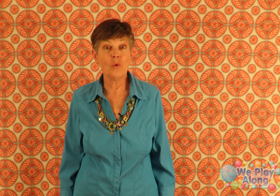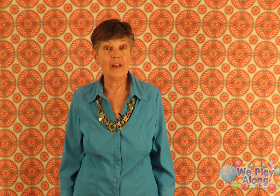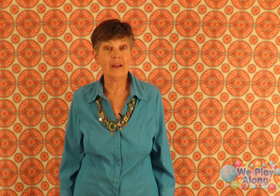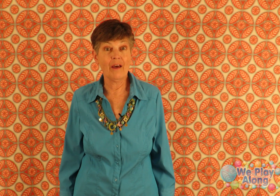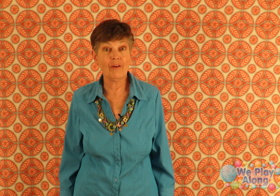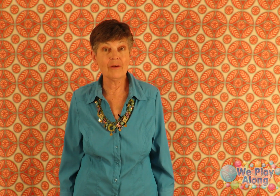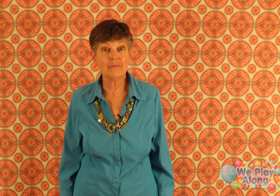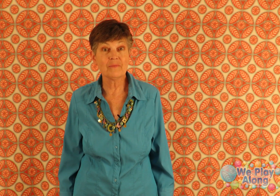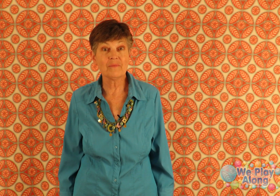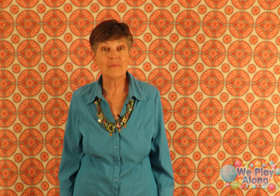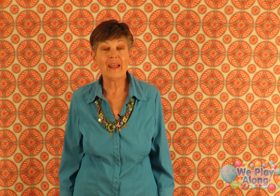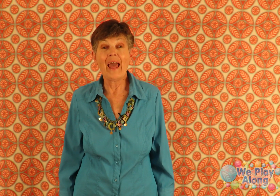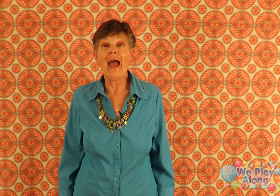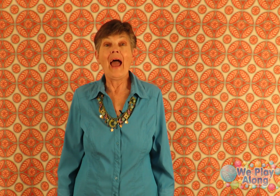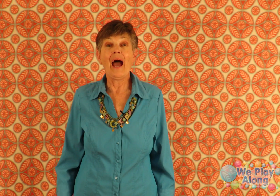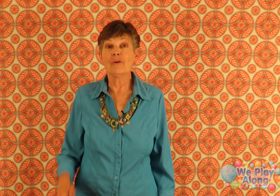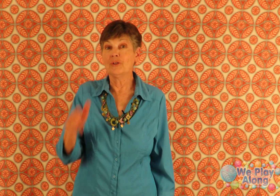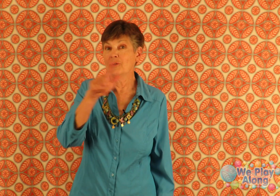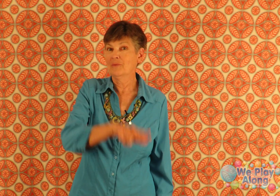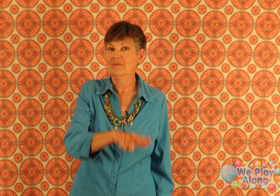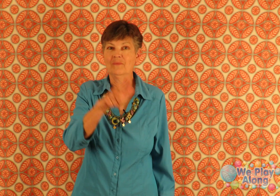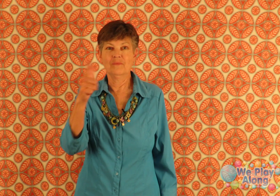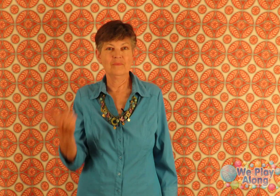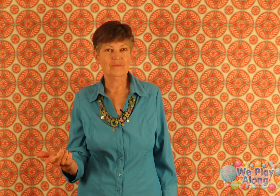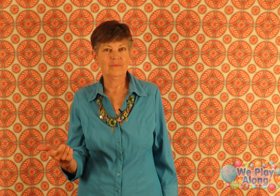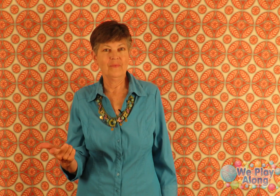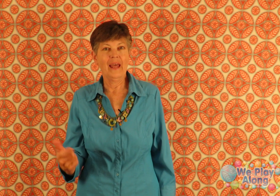one another, how to